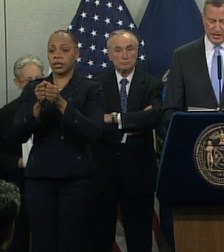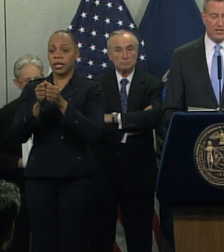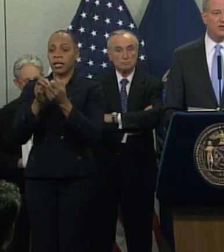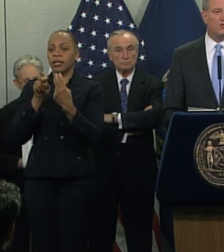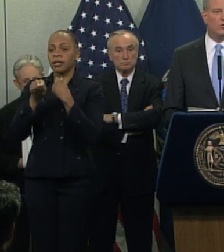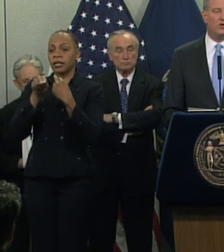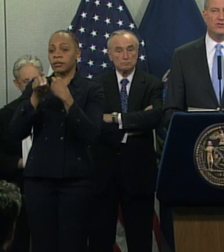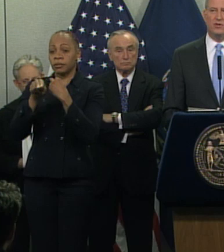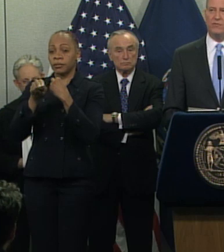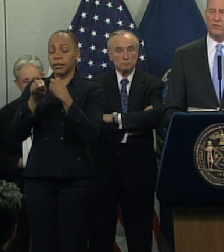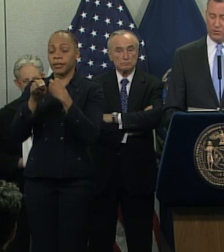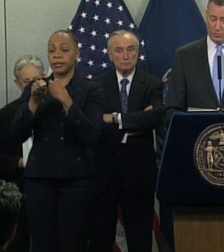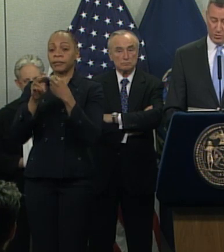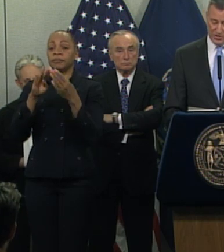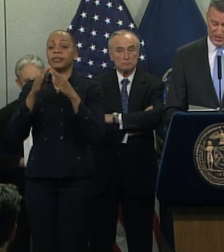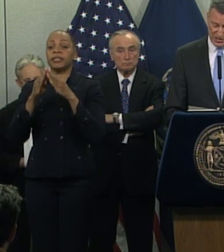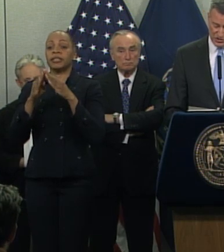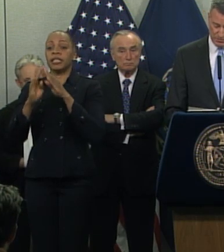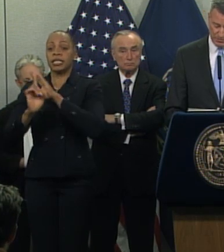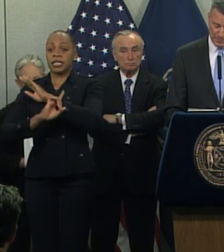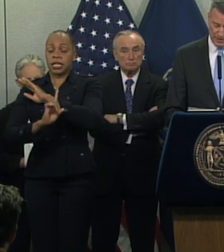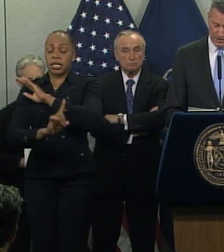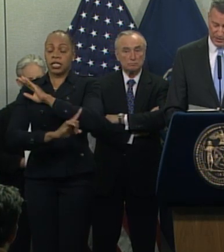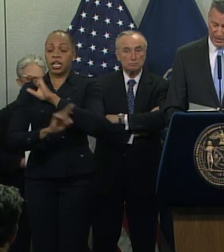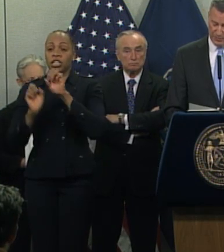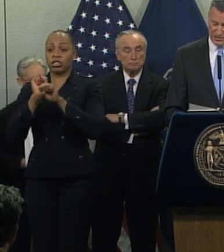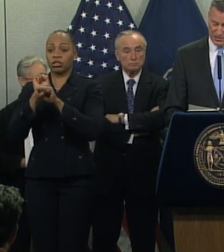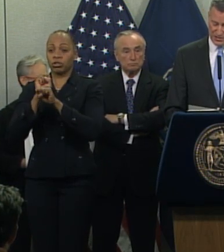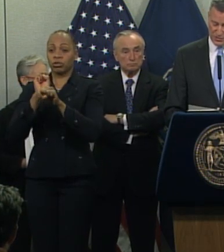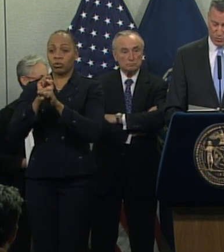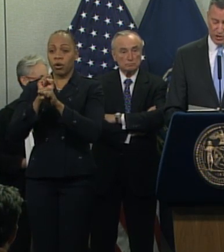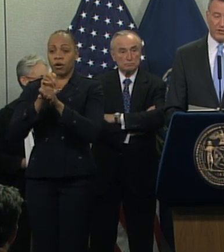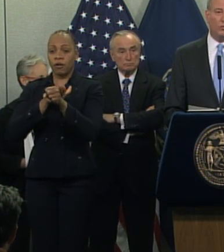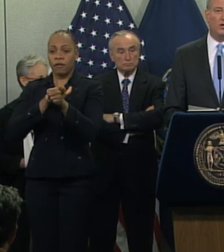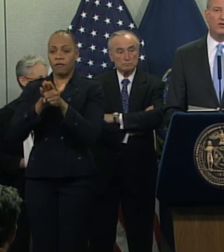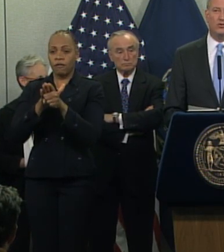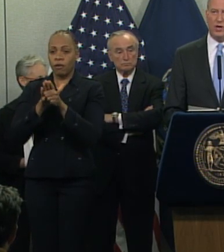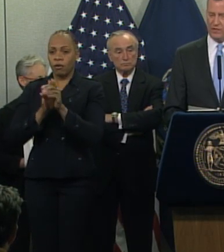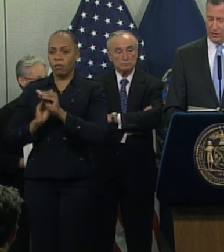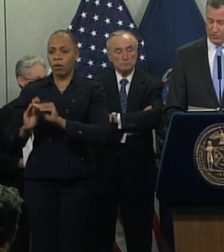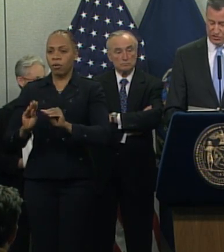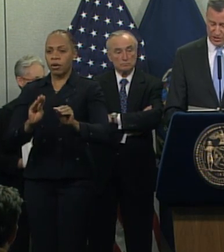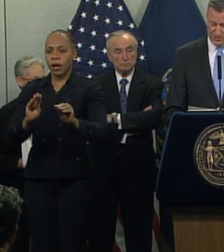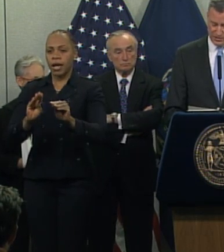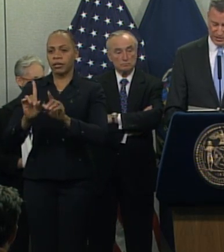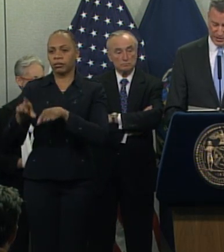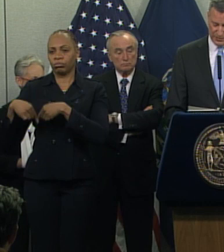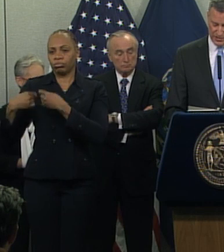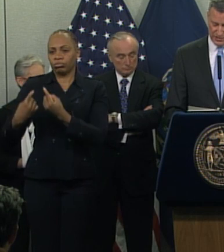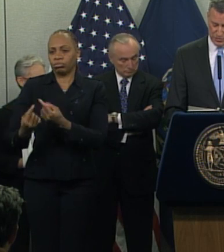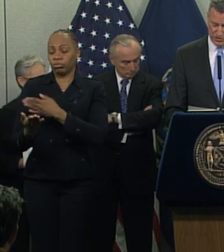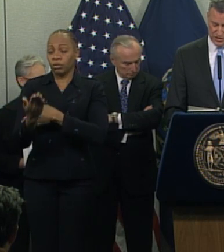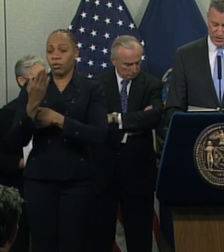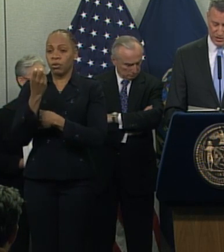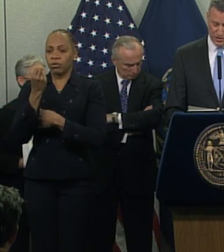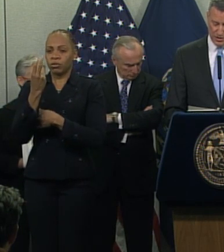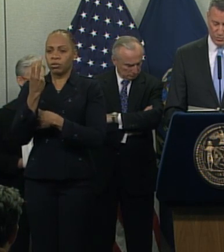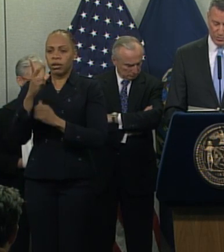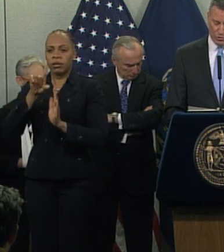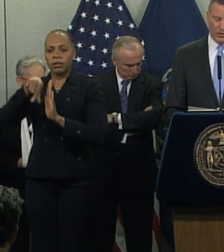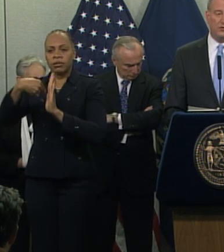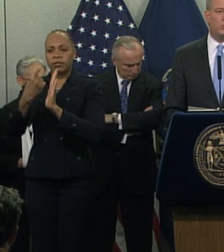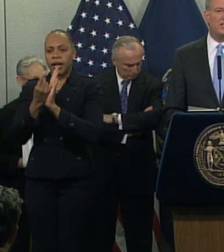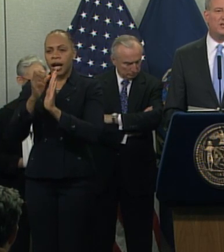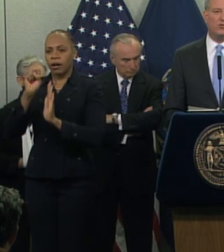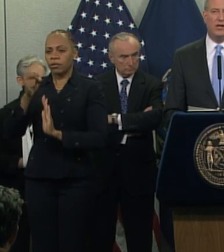city sanitation workers are on full mobilization, and they have been since this morning. They're working 12-hour shifts in light of this emergency,